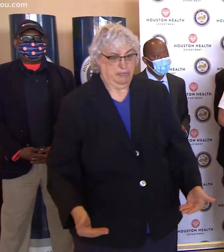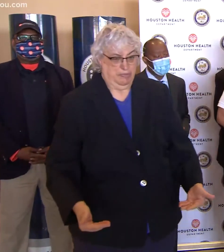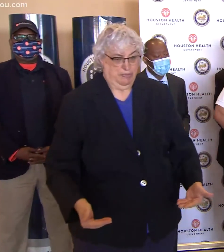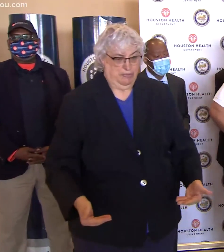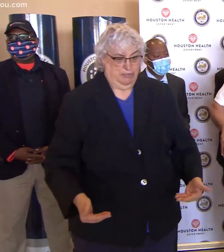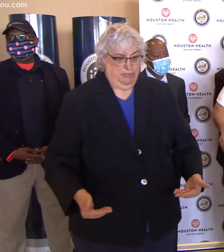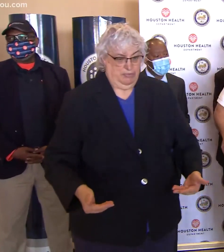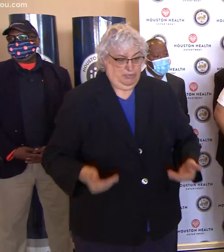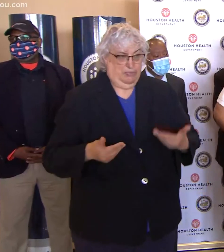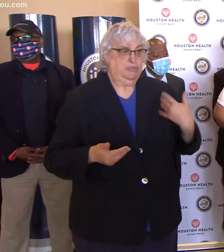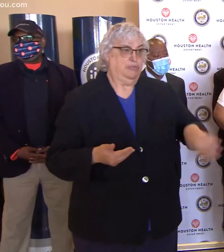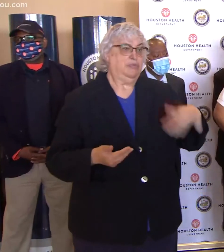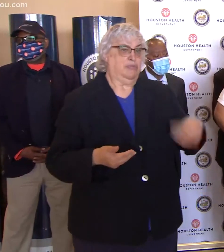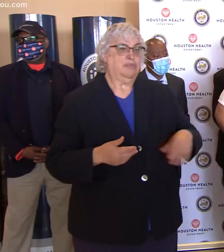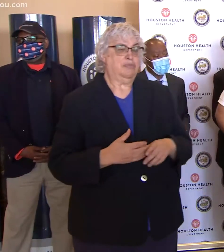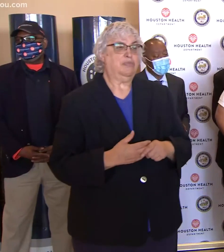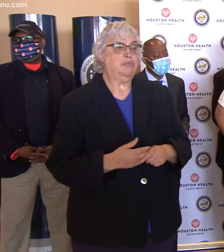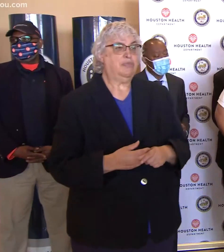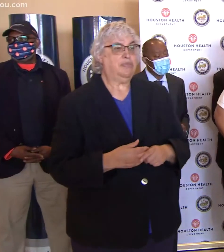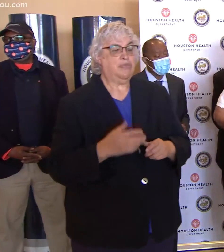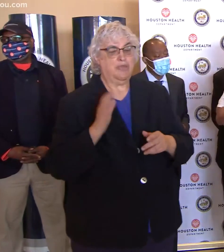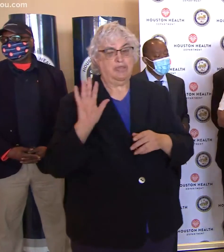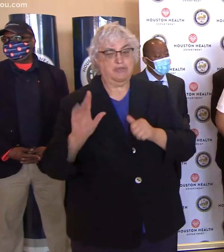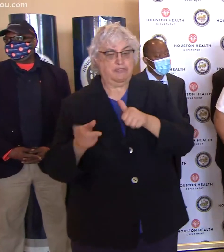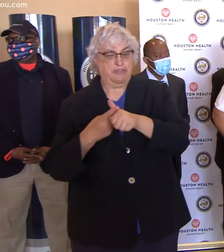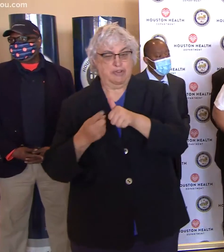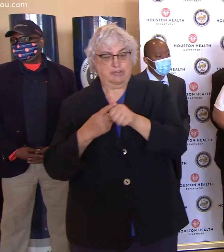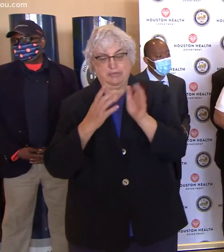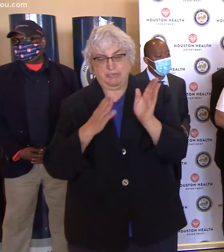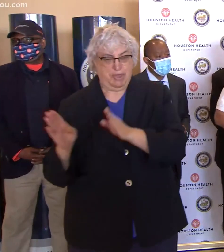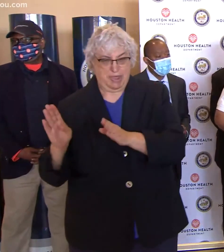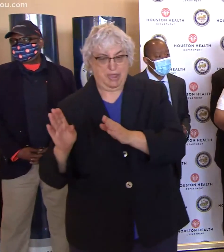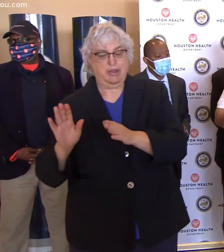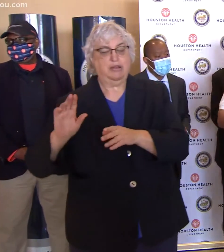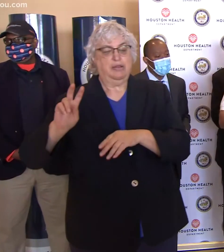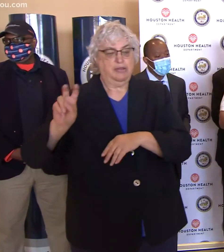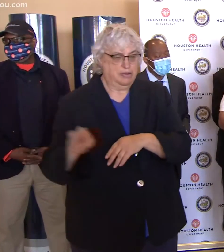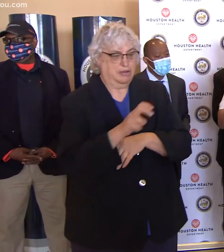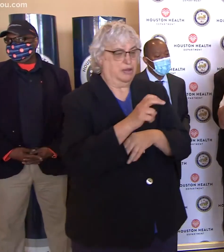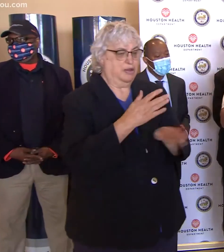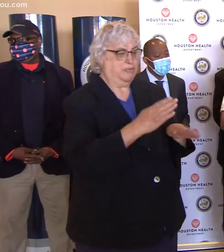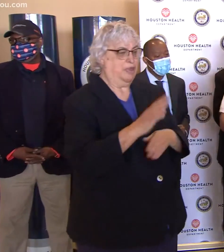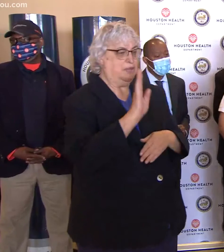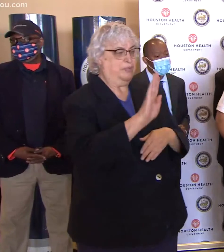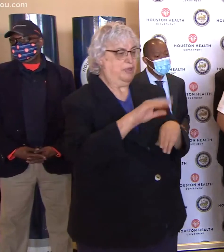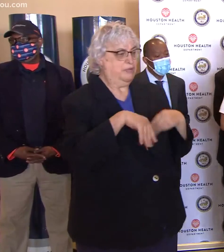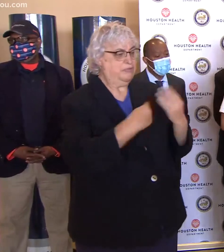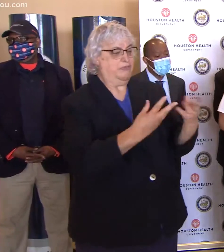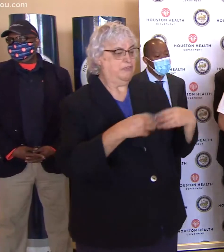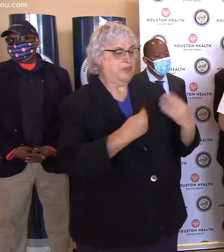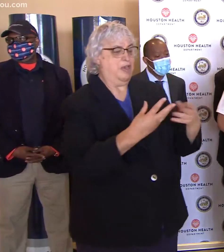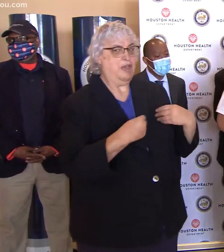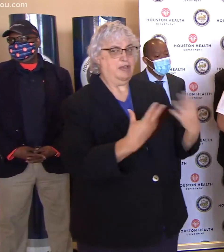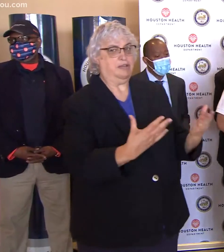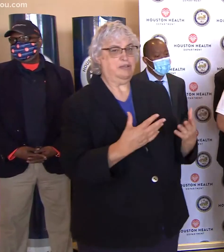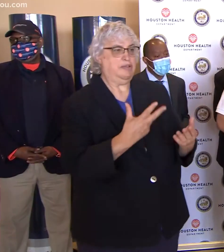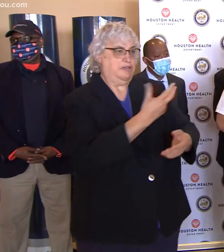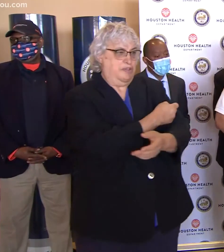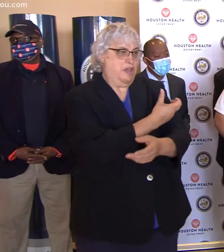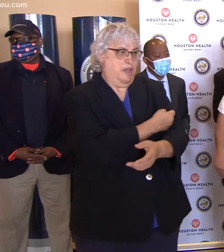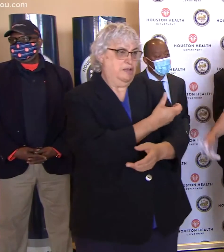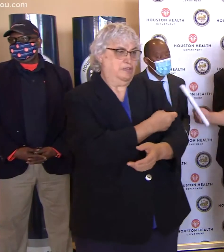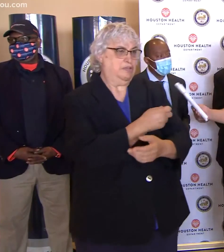have pivoted from their primary plan to Plan B to assure that we're delivering on what this city